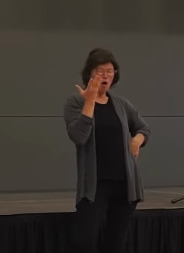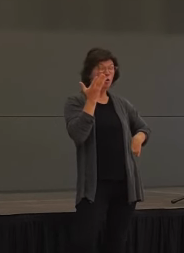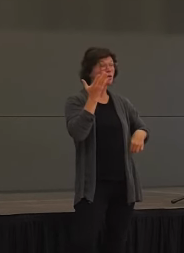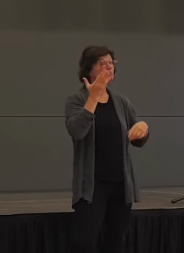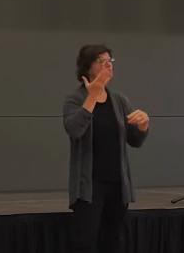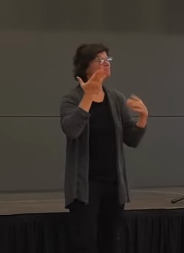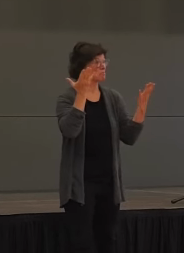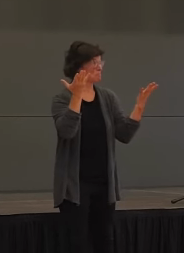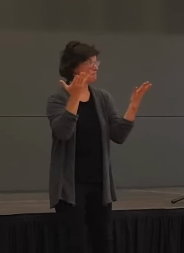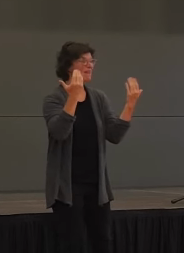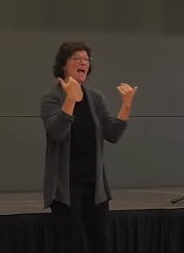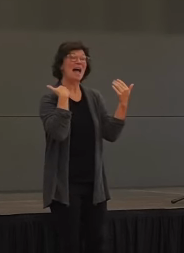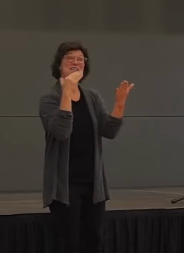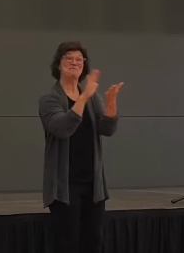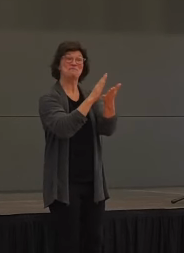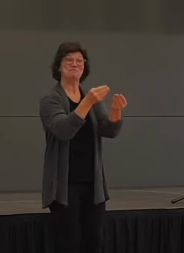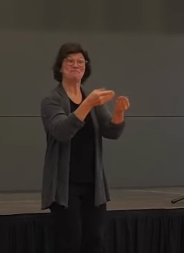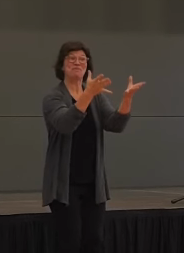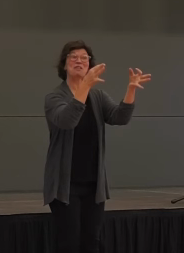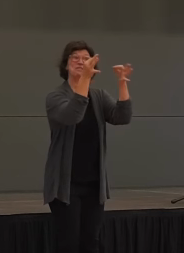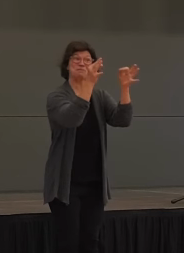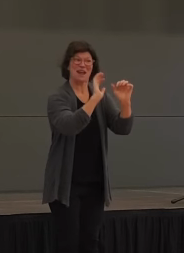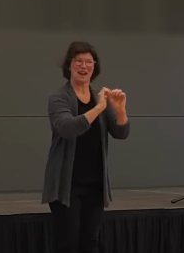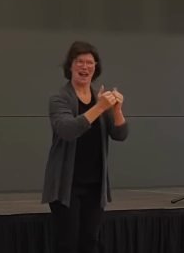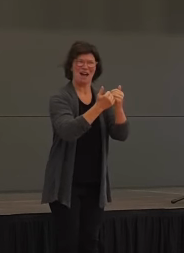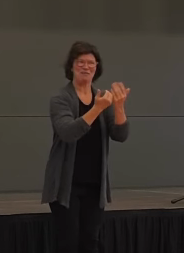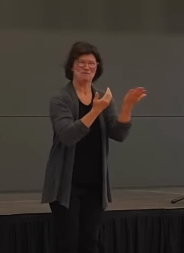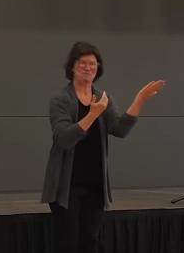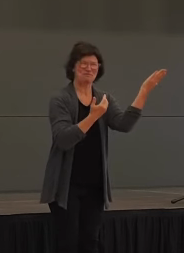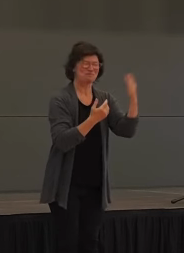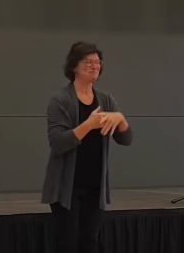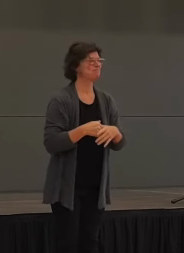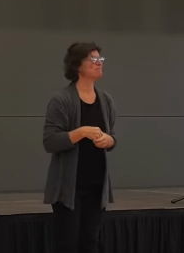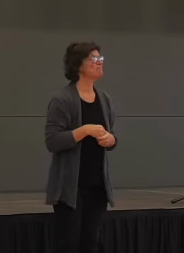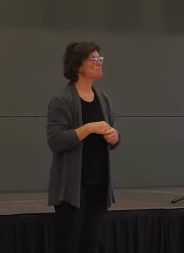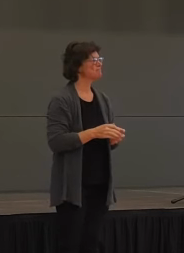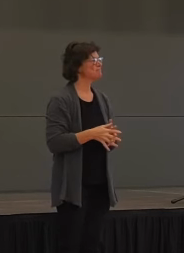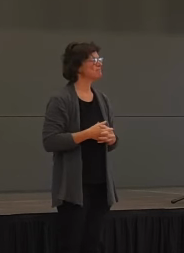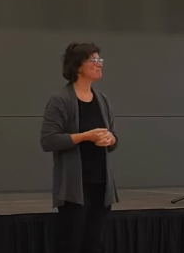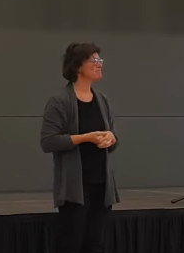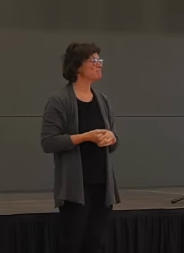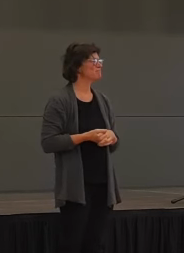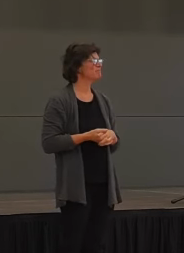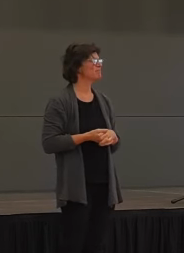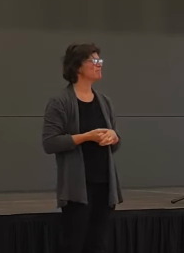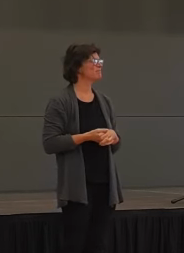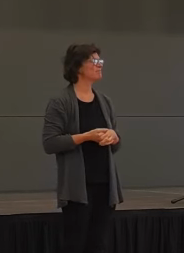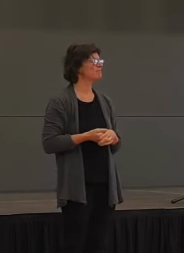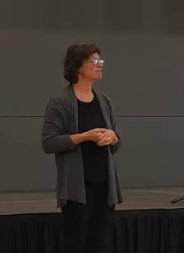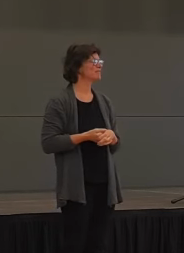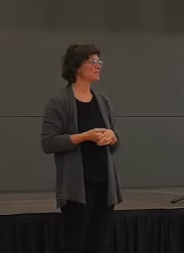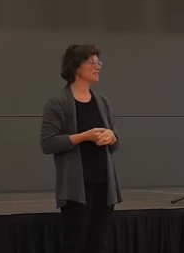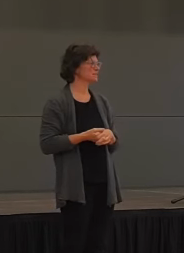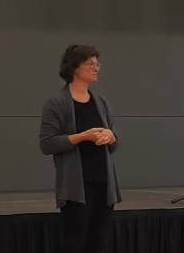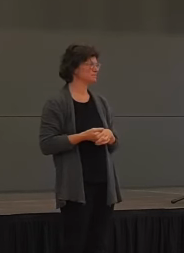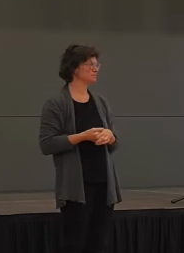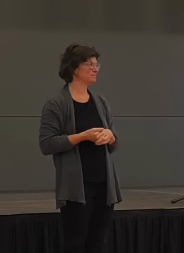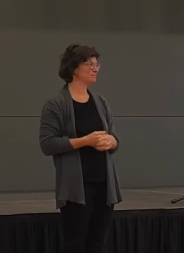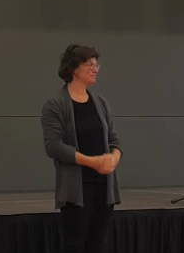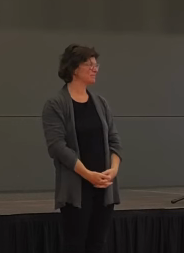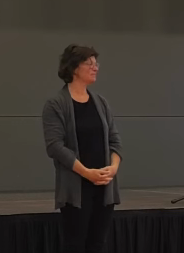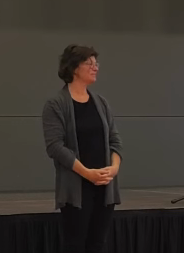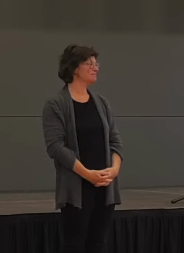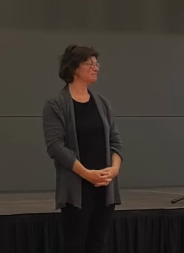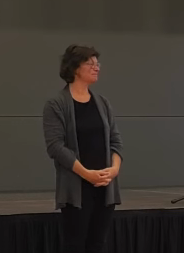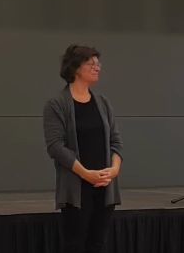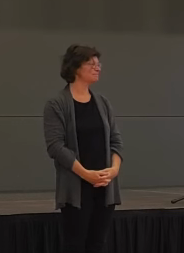you asked. I've got a handout for you. This is a tool that I came across. Oh, you'll need more on this side. Here you go.